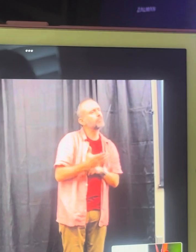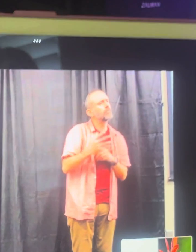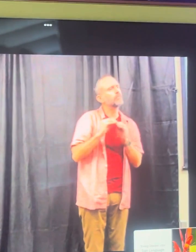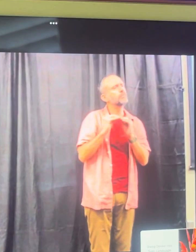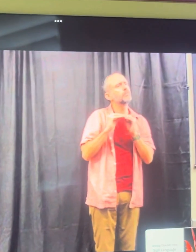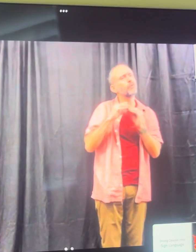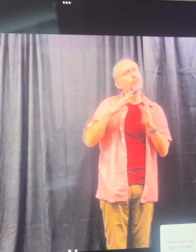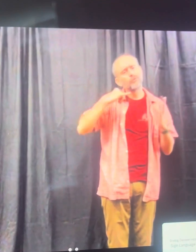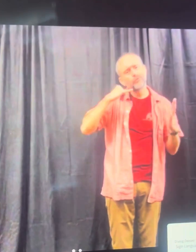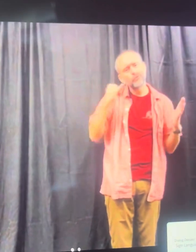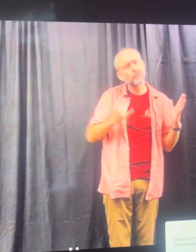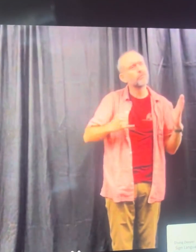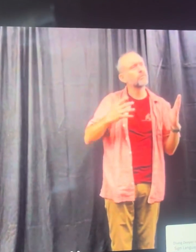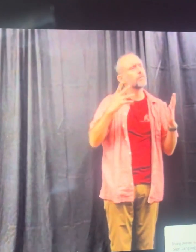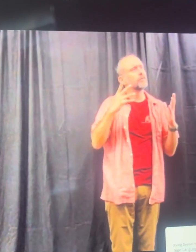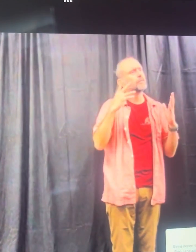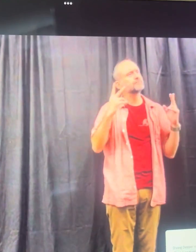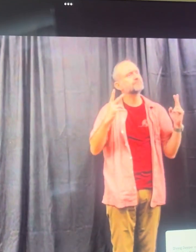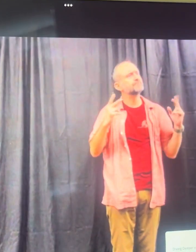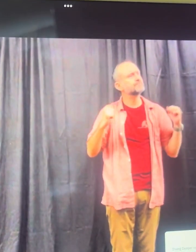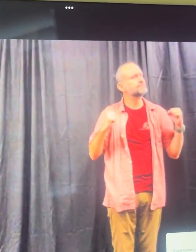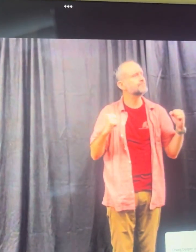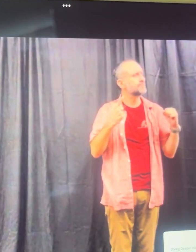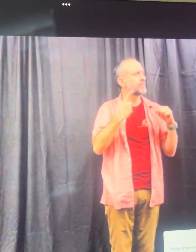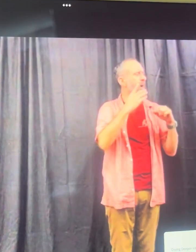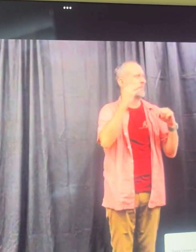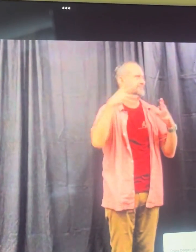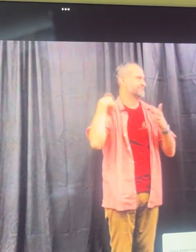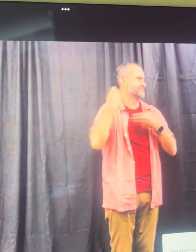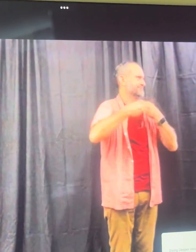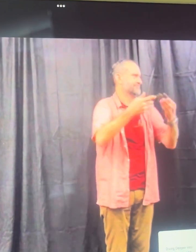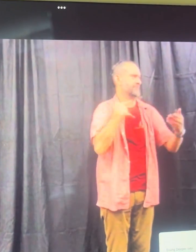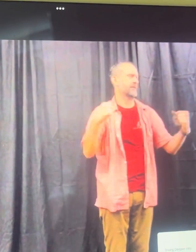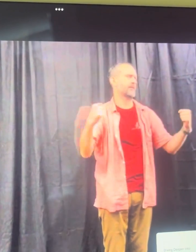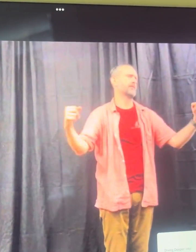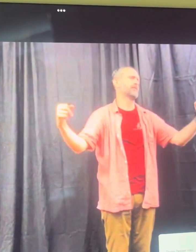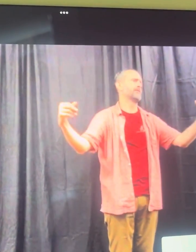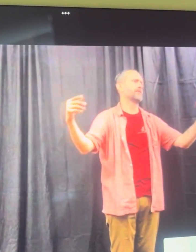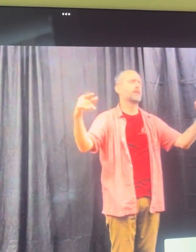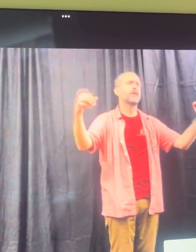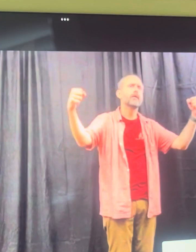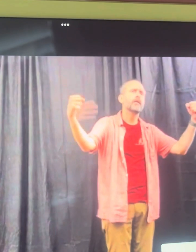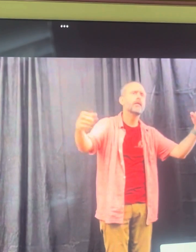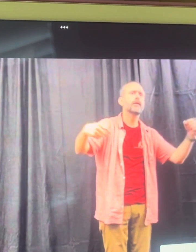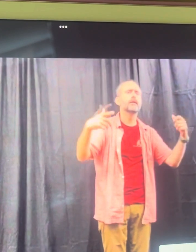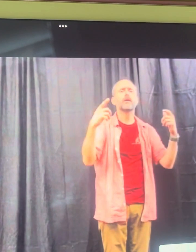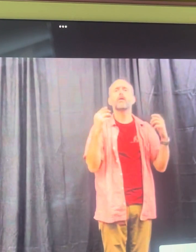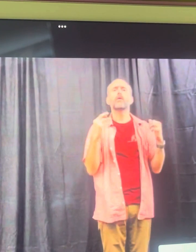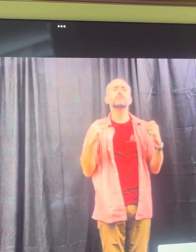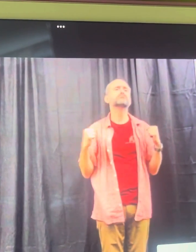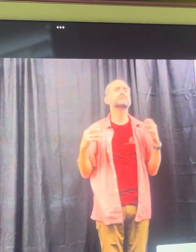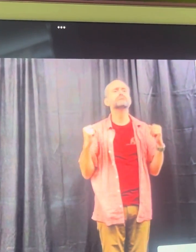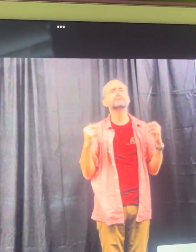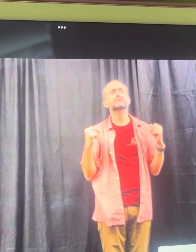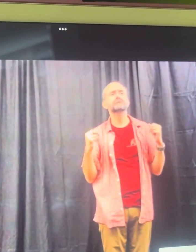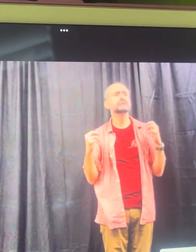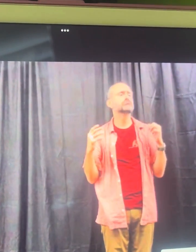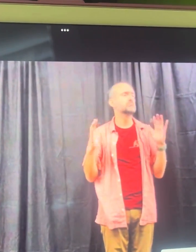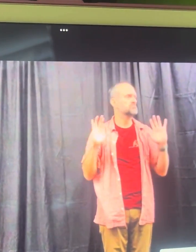it could be more cultural, more artistic in design, or it could be